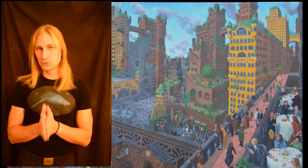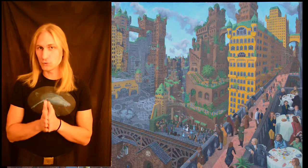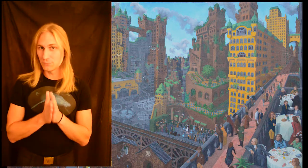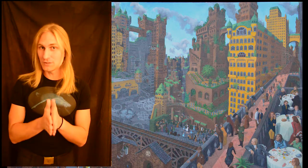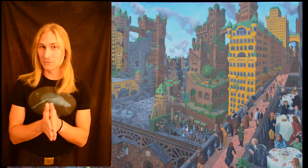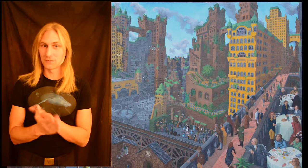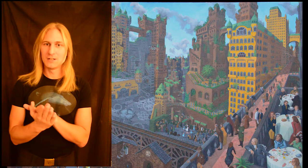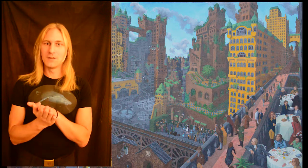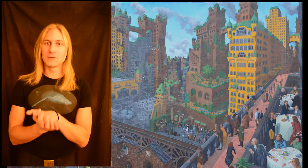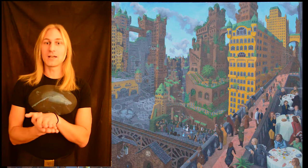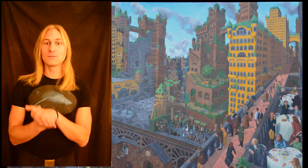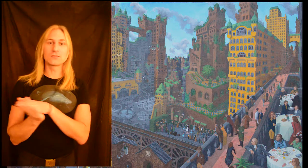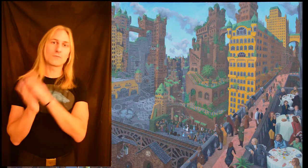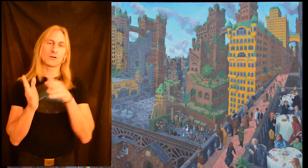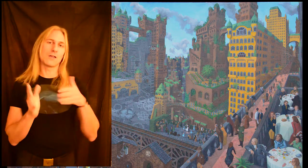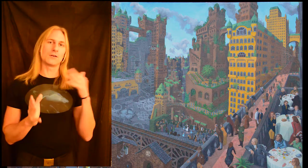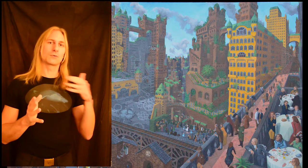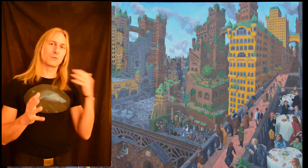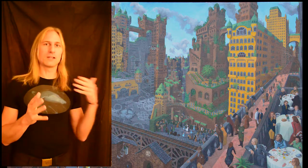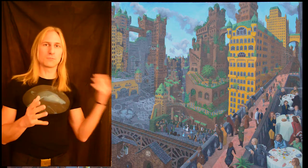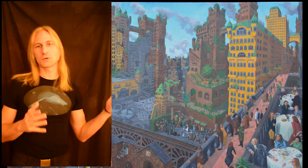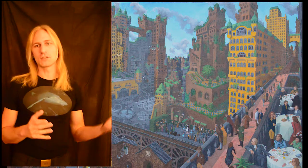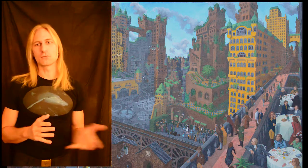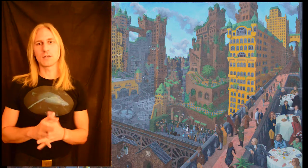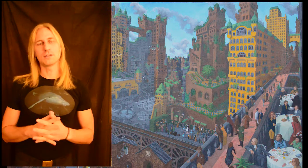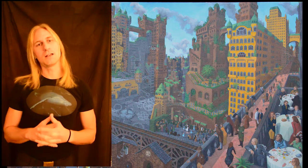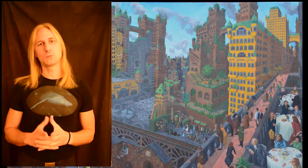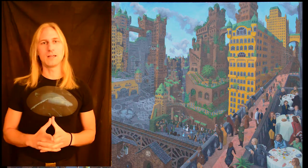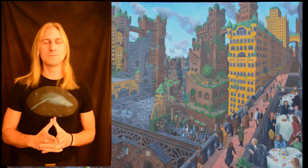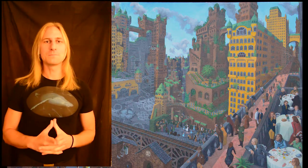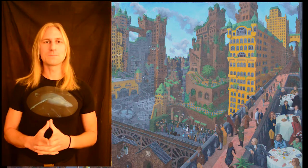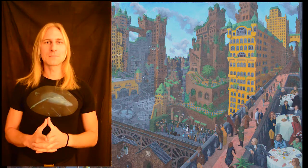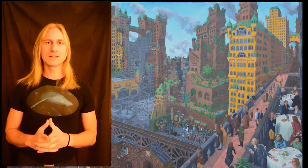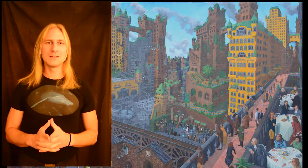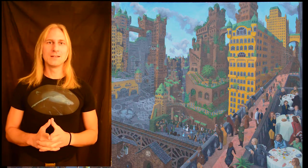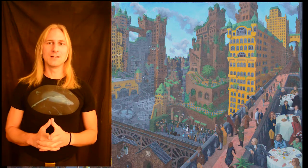make YouTube videos, but I have several other creative projects running as well.